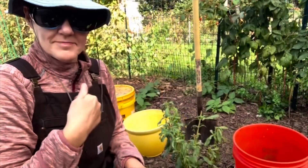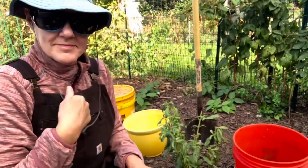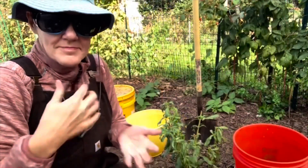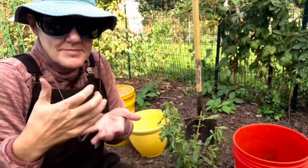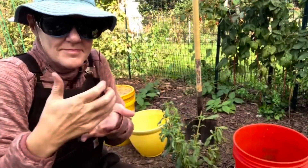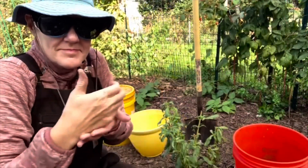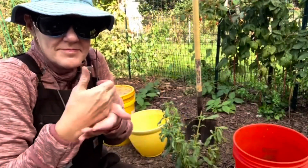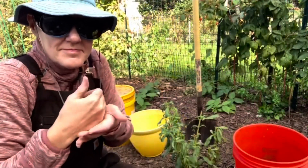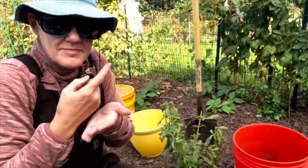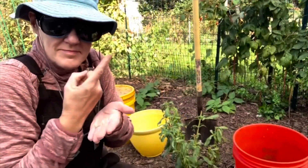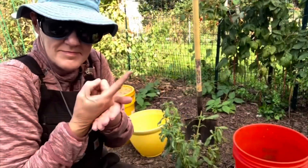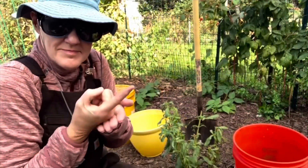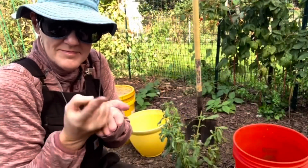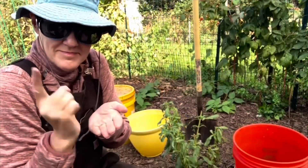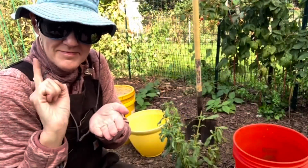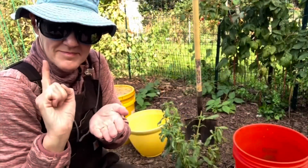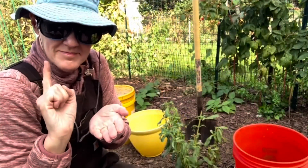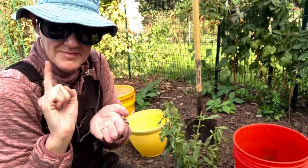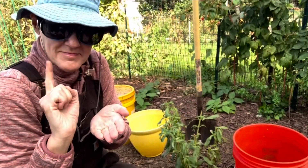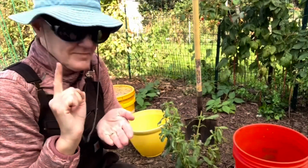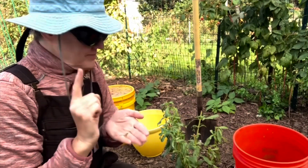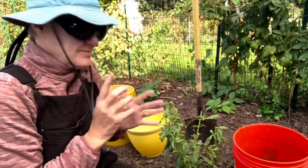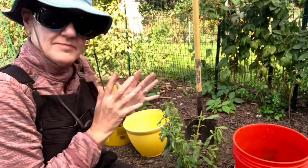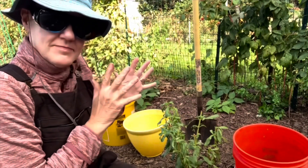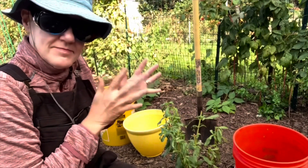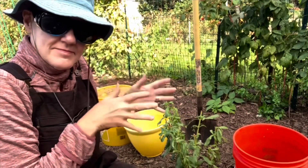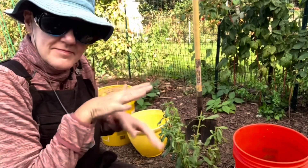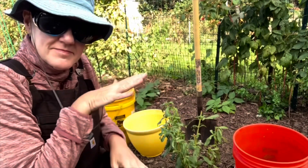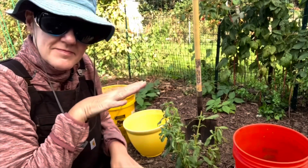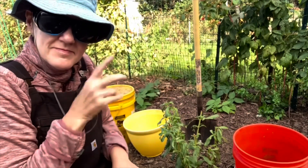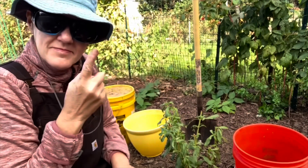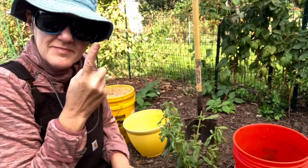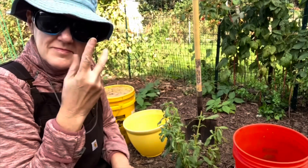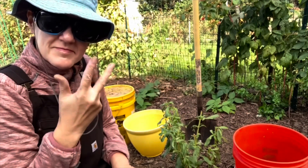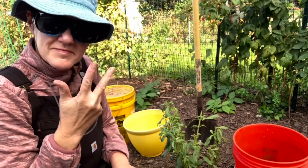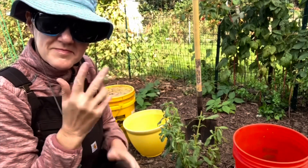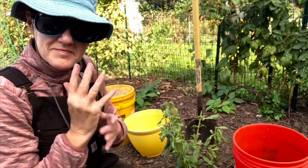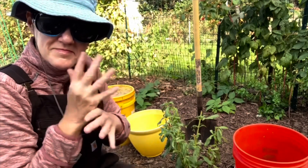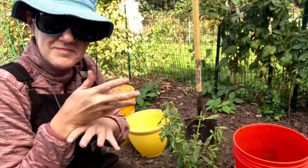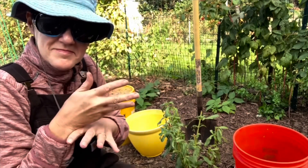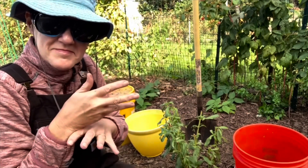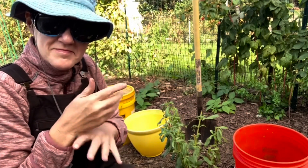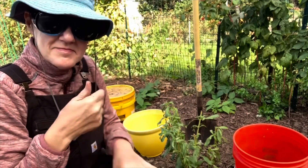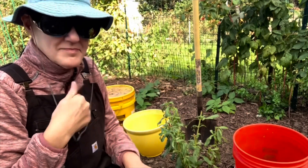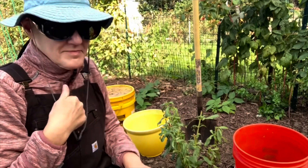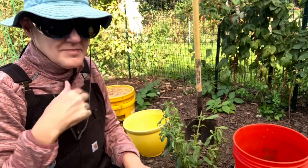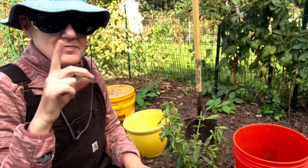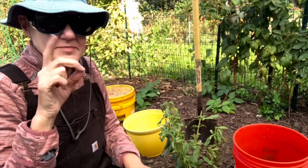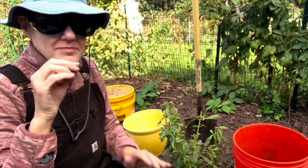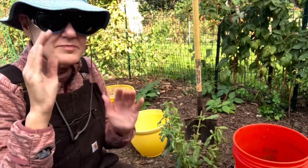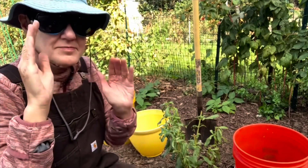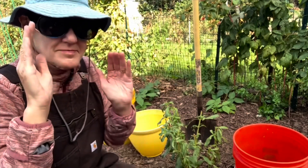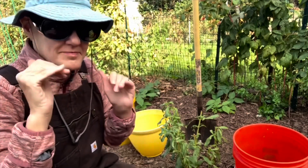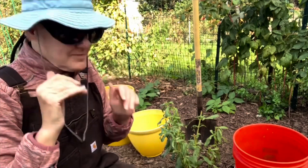That looks pretty good. I harvested last week and I left about a third of the plant. I